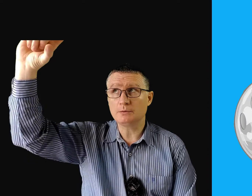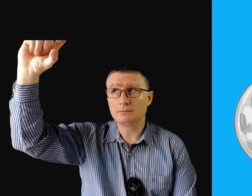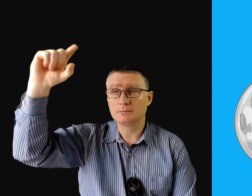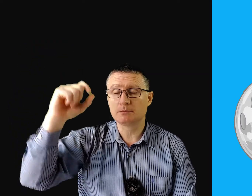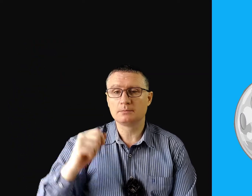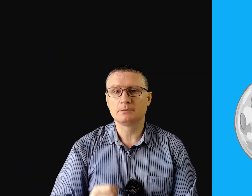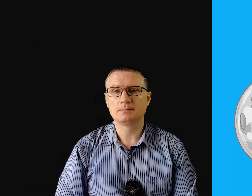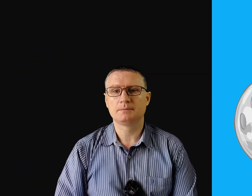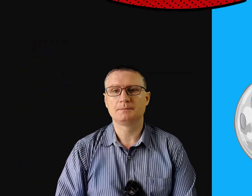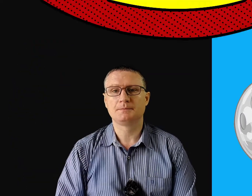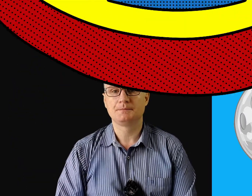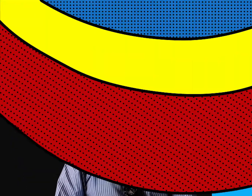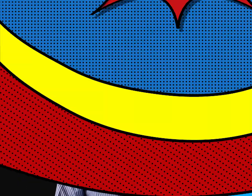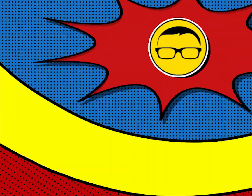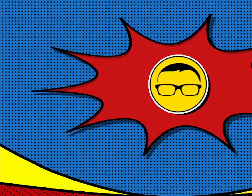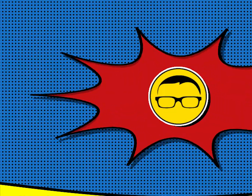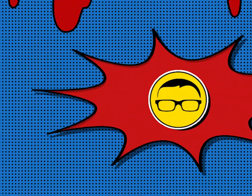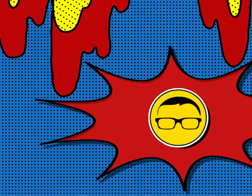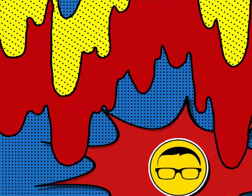Moon.